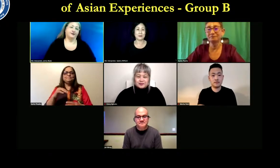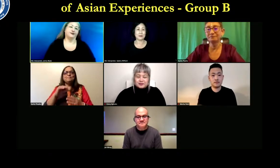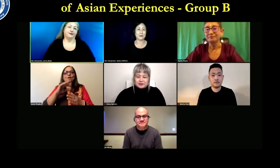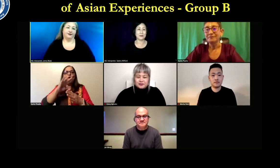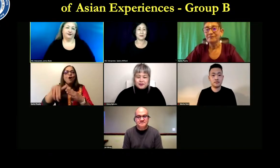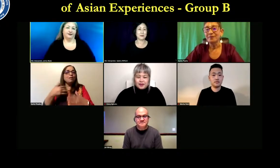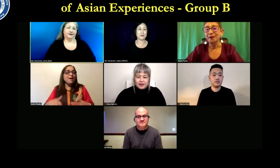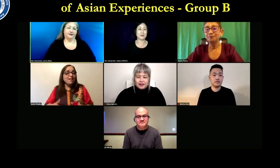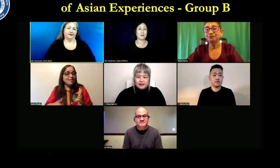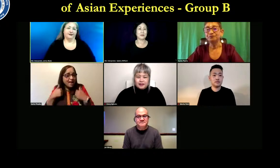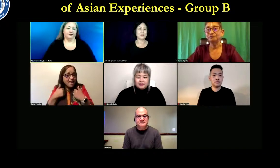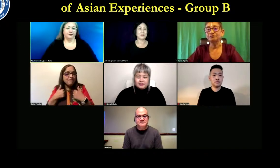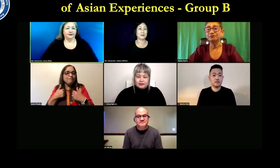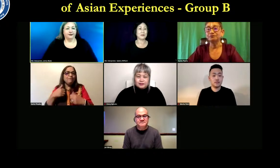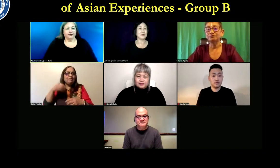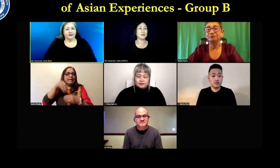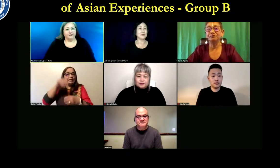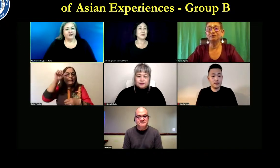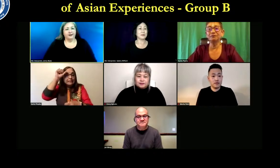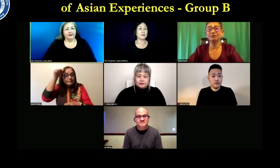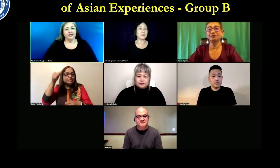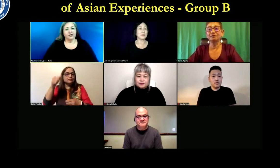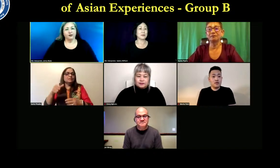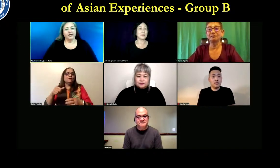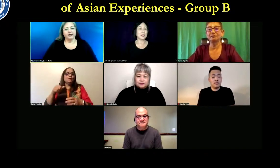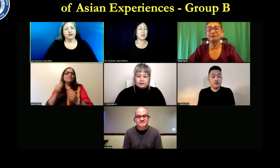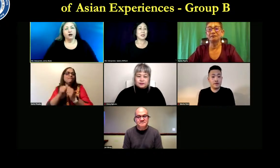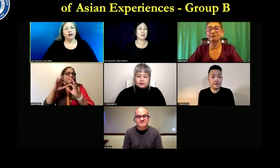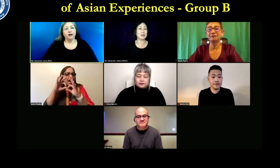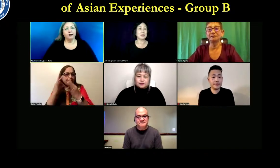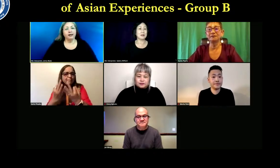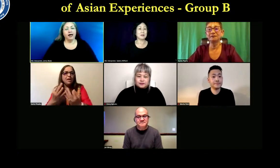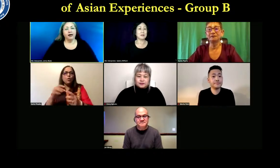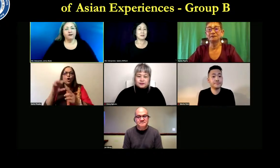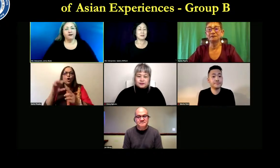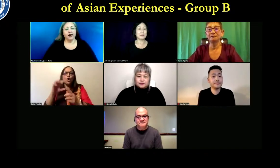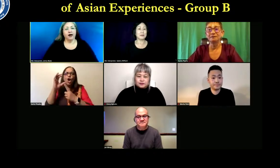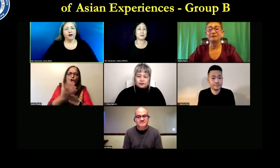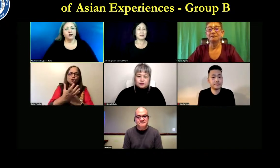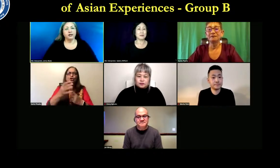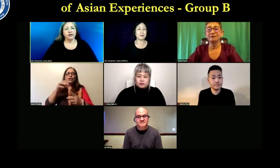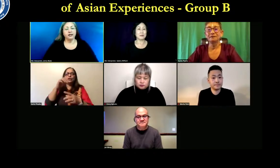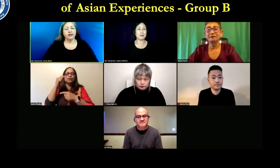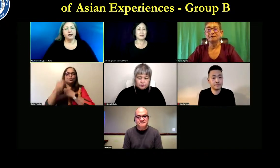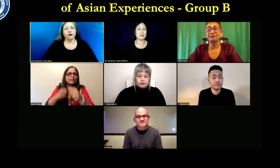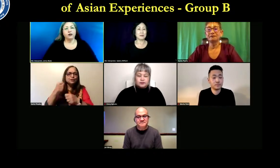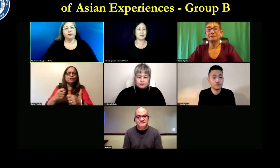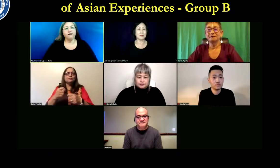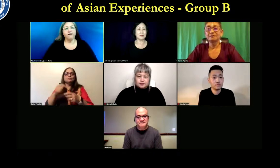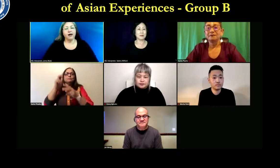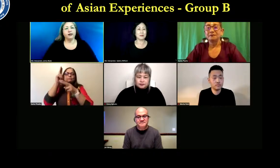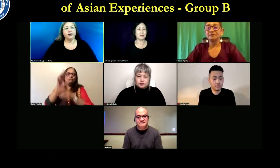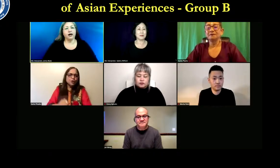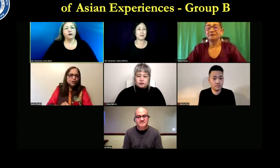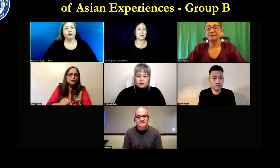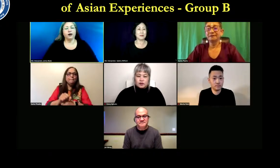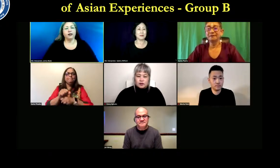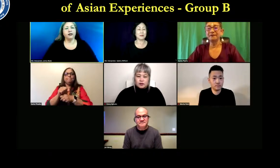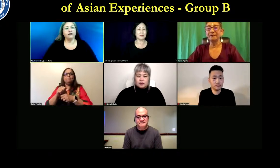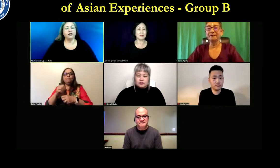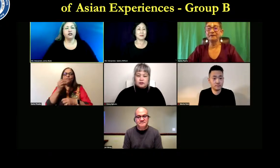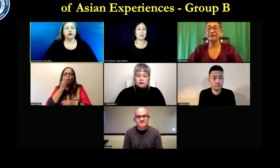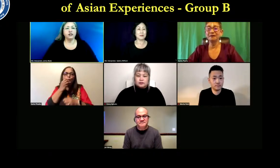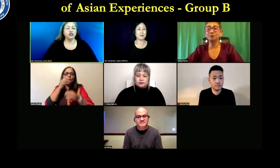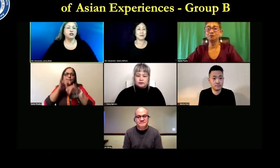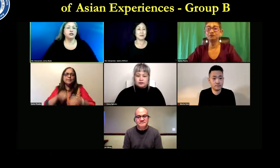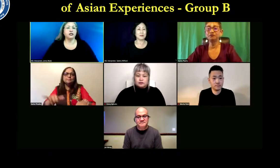This is Arita. So all of my life, I was in India with my family. I